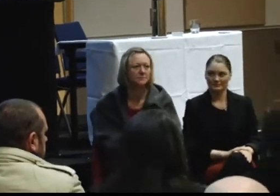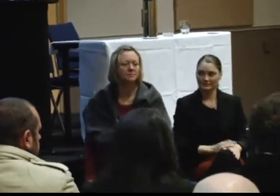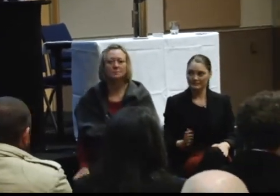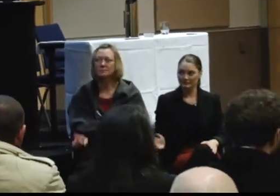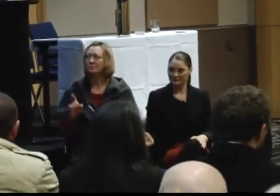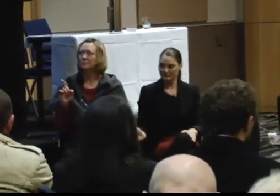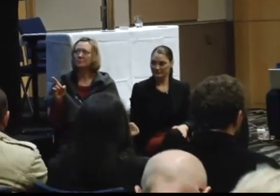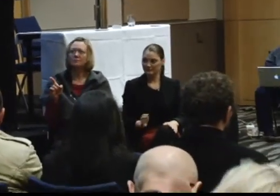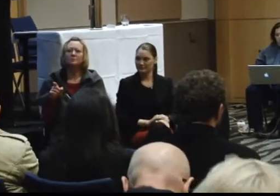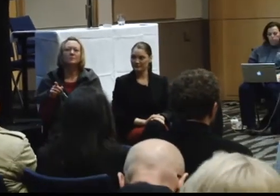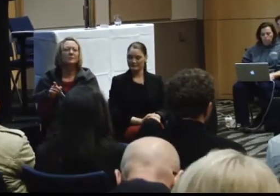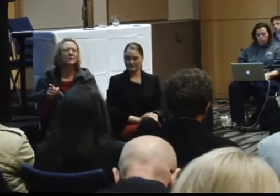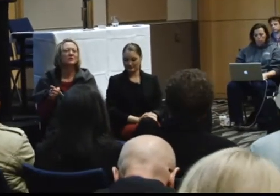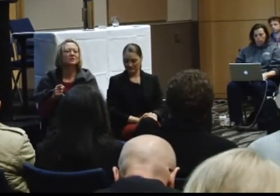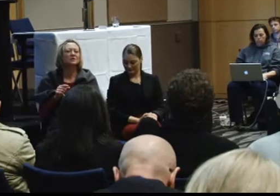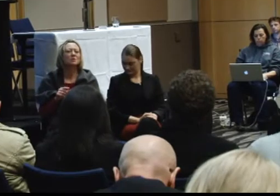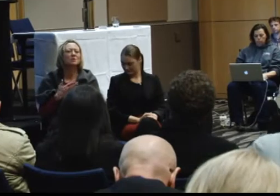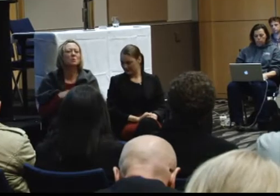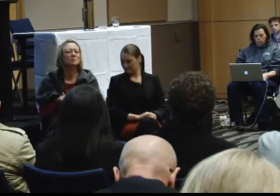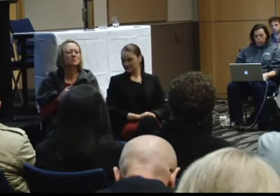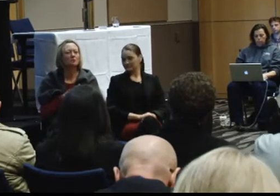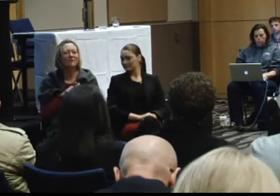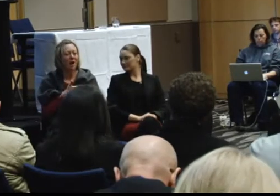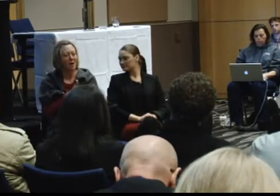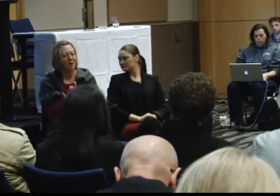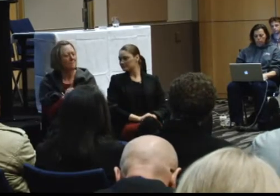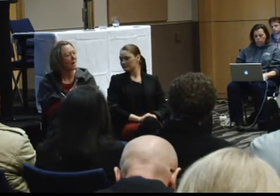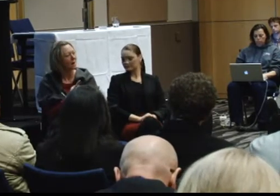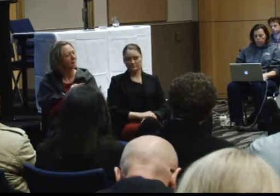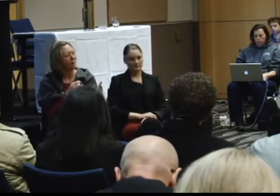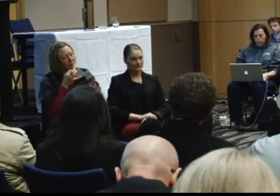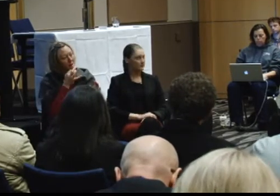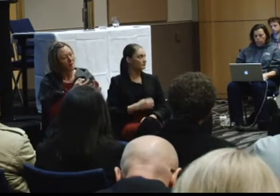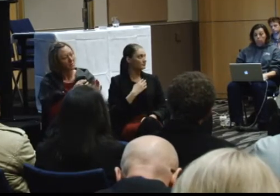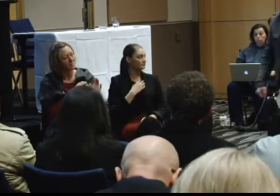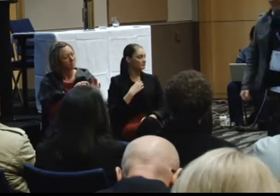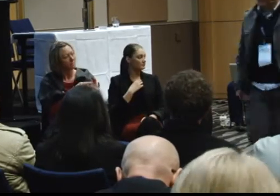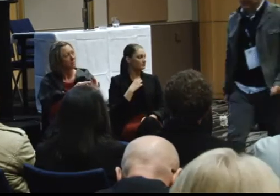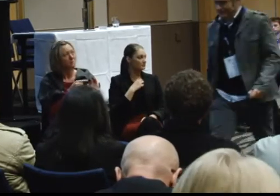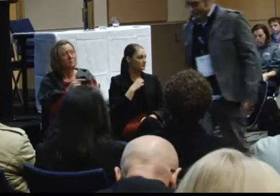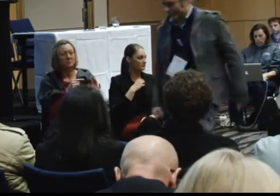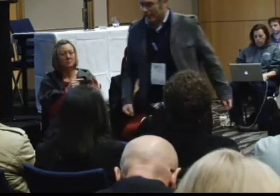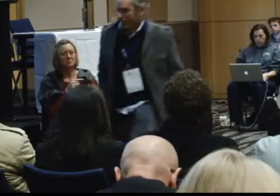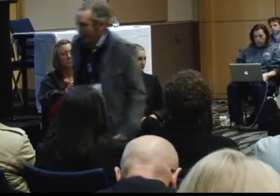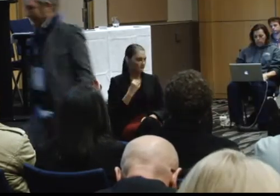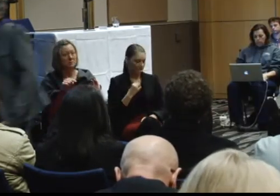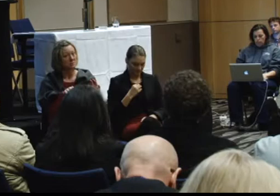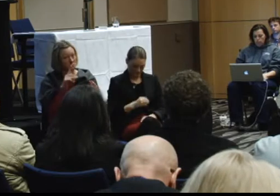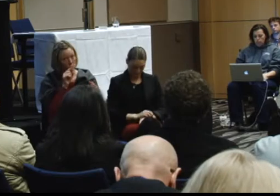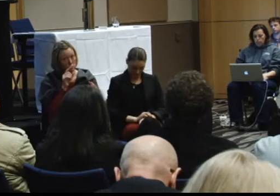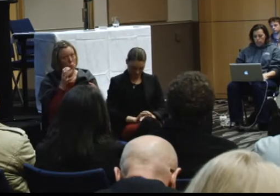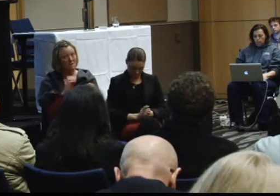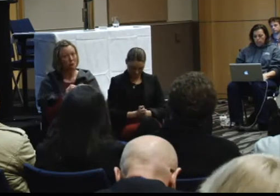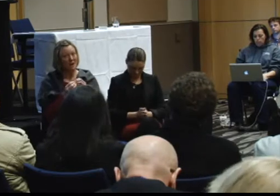So at the risk of straying too far off topic, Tara, is it possible to have a Creative